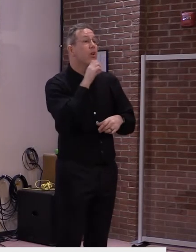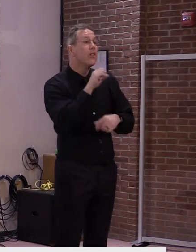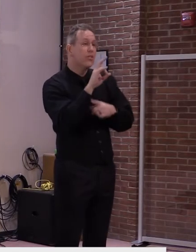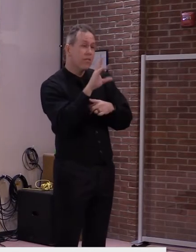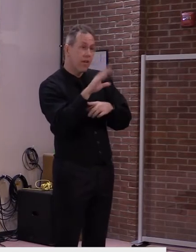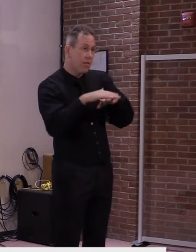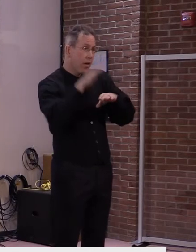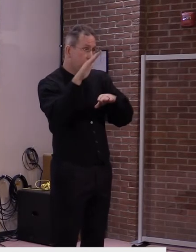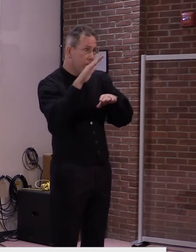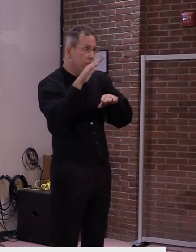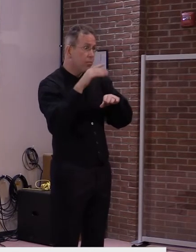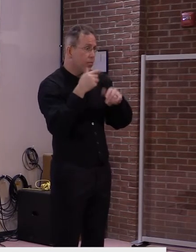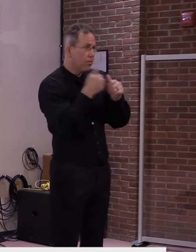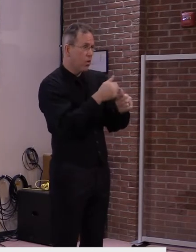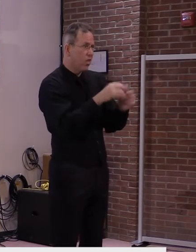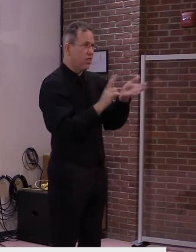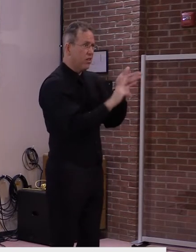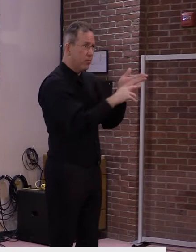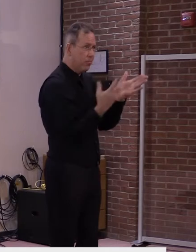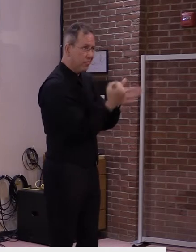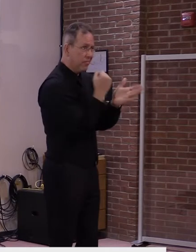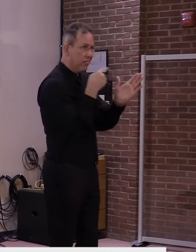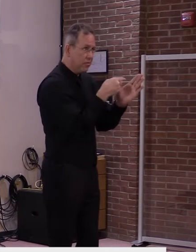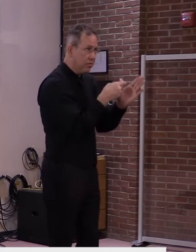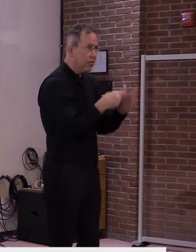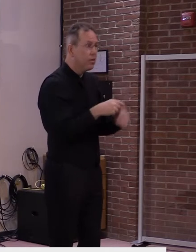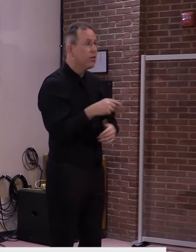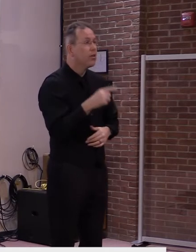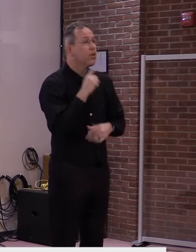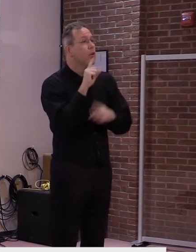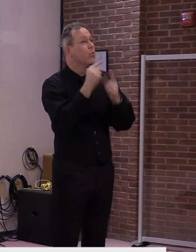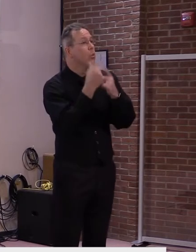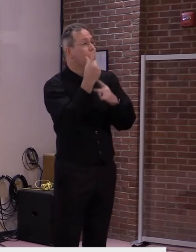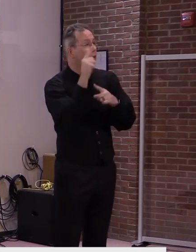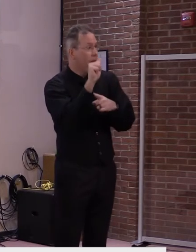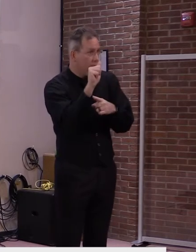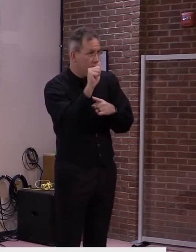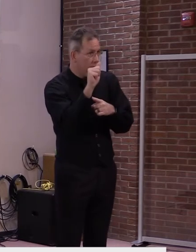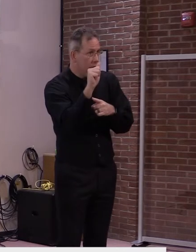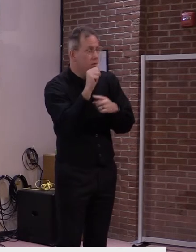1A Vermonters that are eligible and homebound